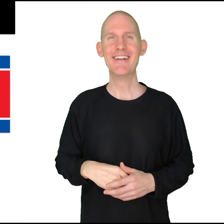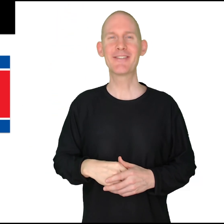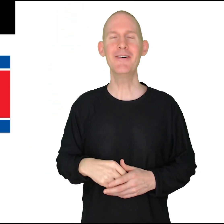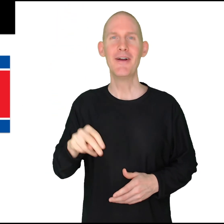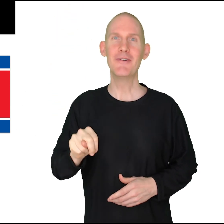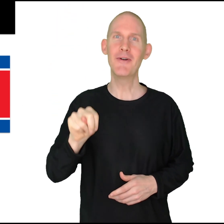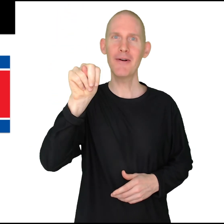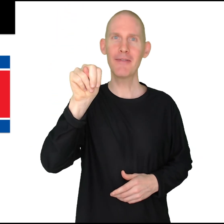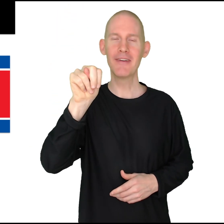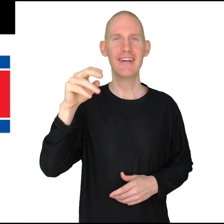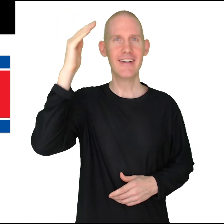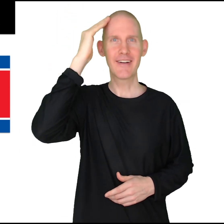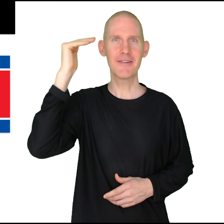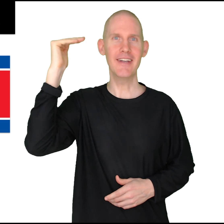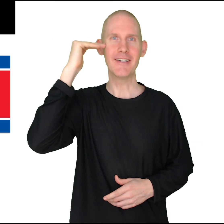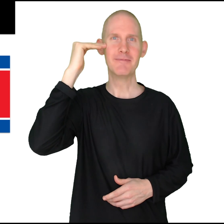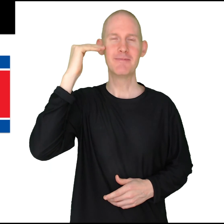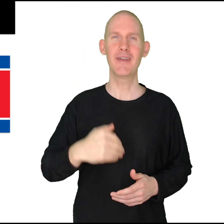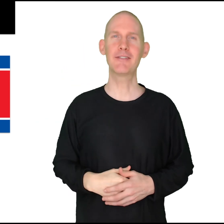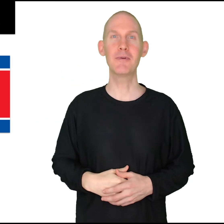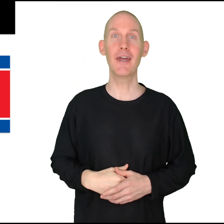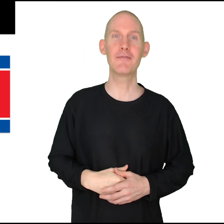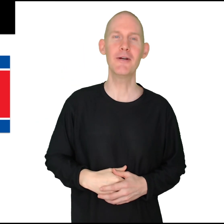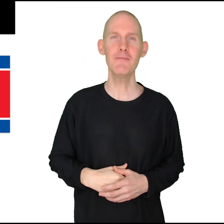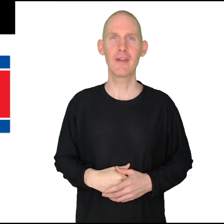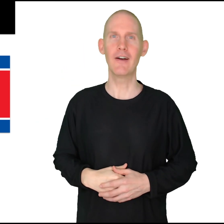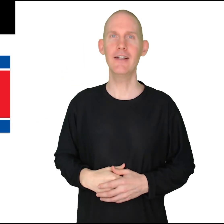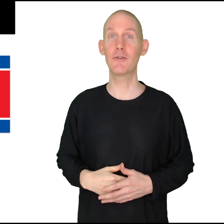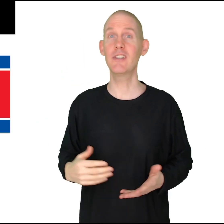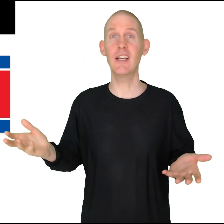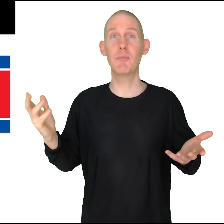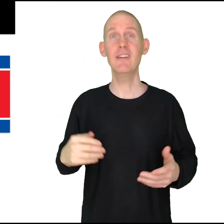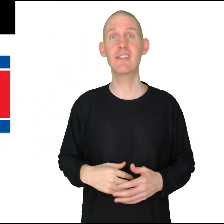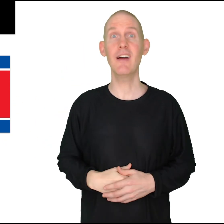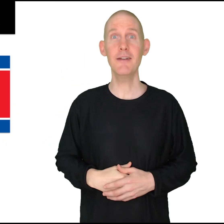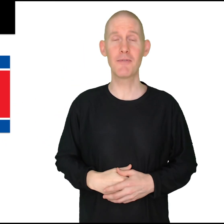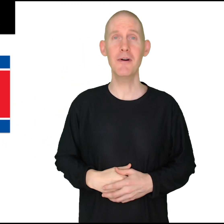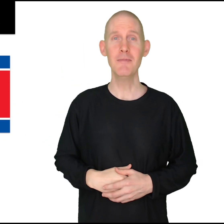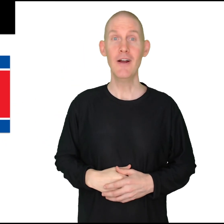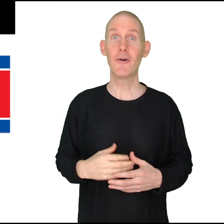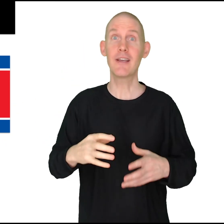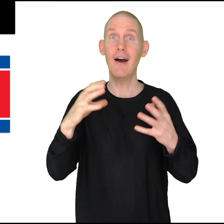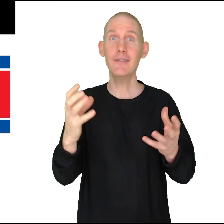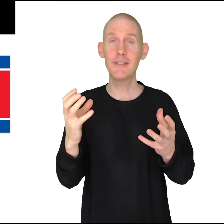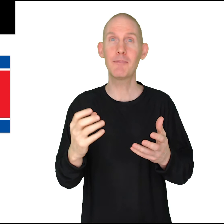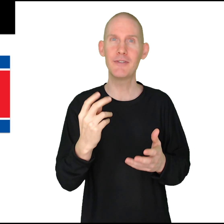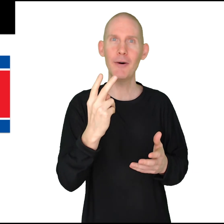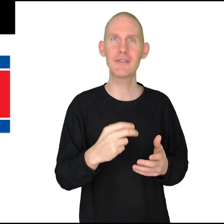so North Korea. That's what we have here. All right, so this has been the sign for, or the concept, the double signs,